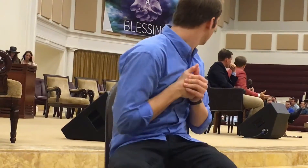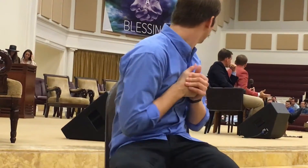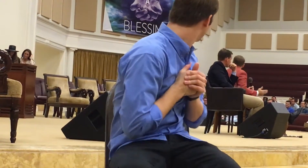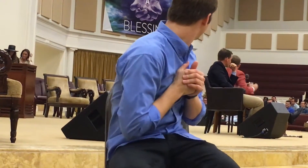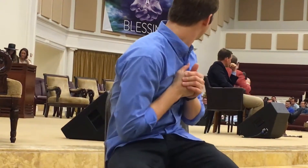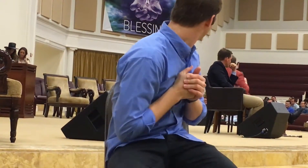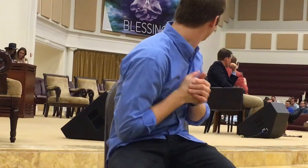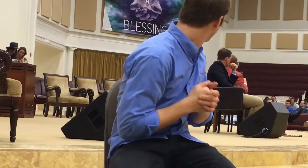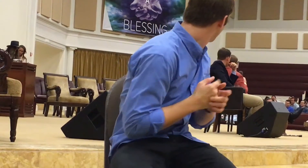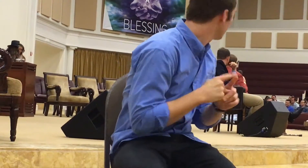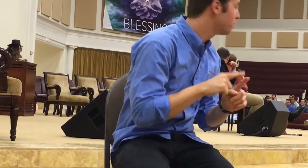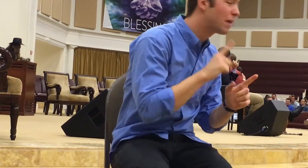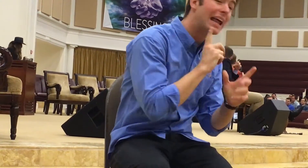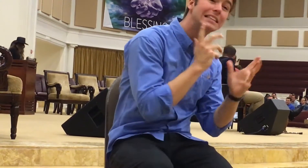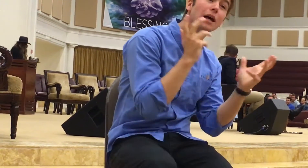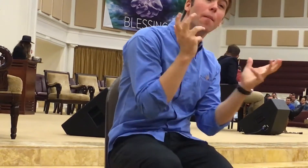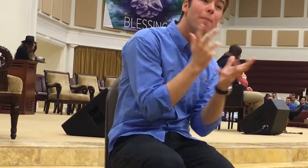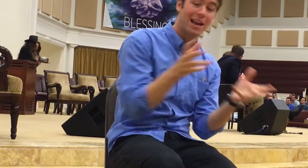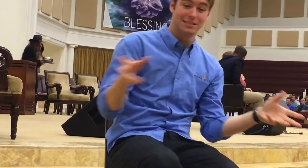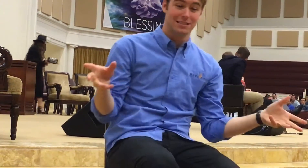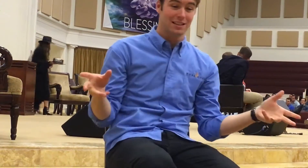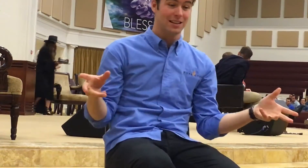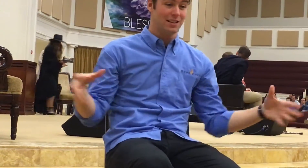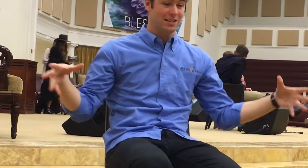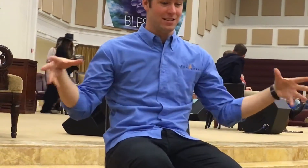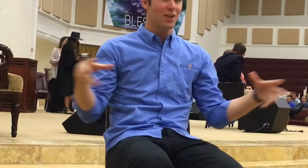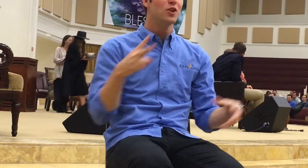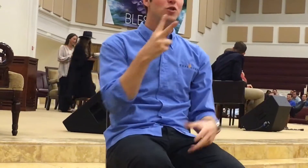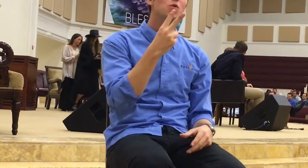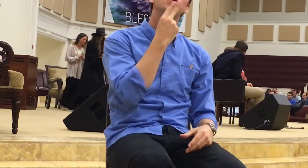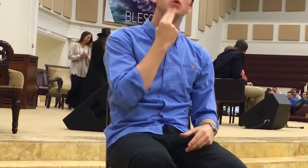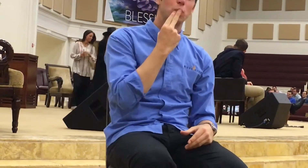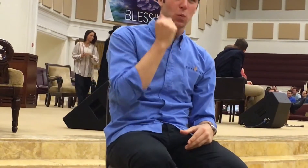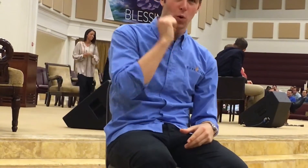But it's amazing how two cute girls